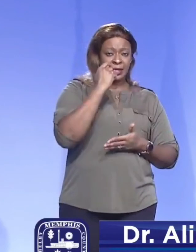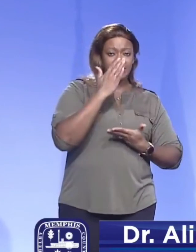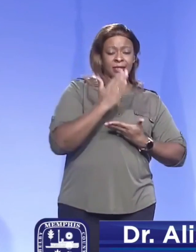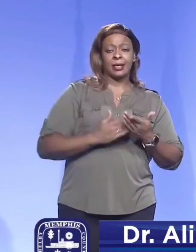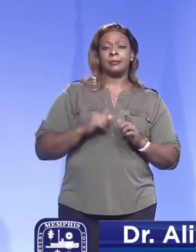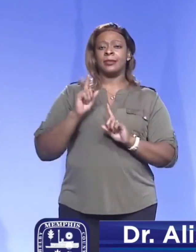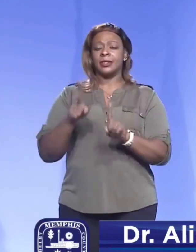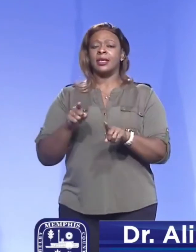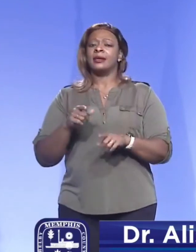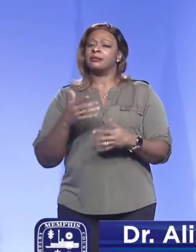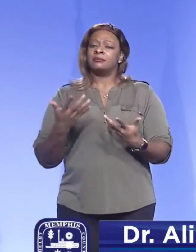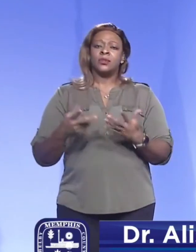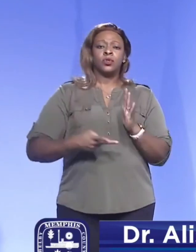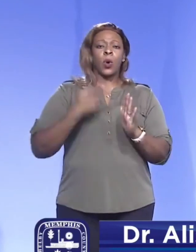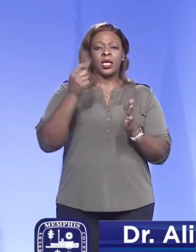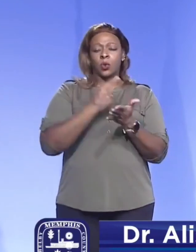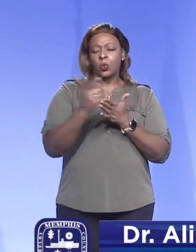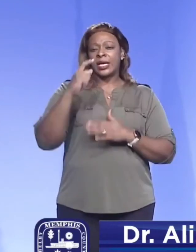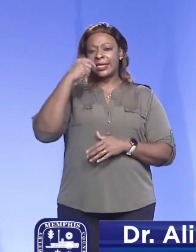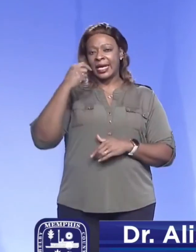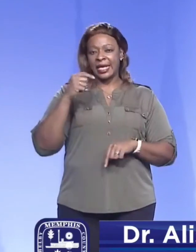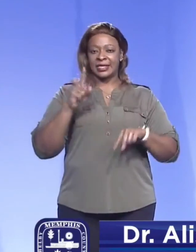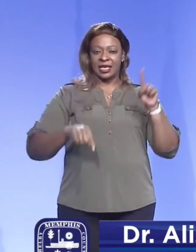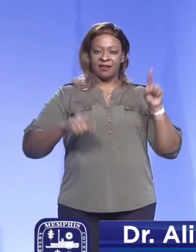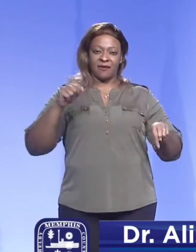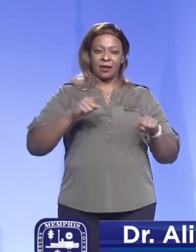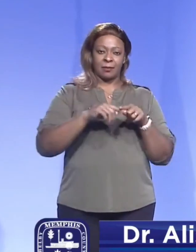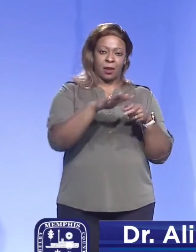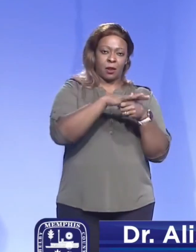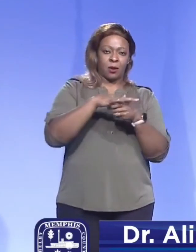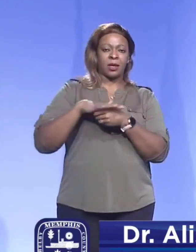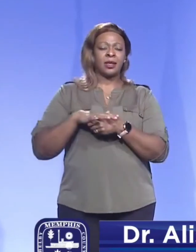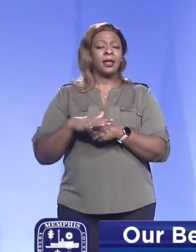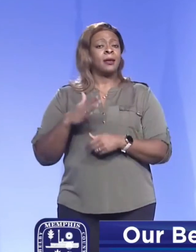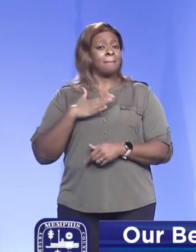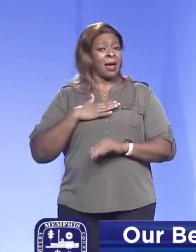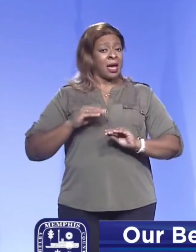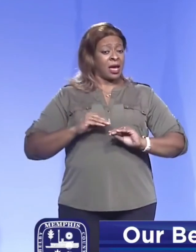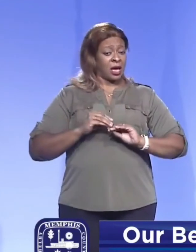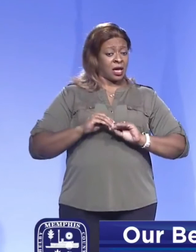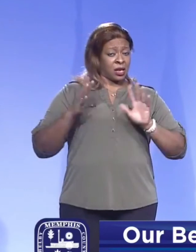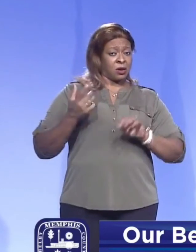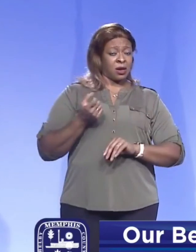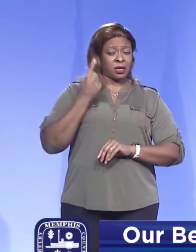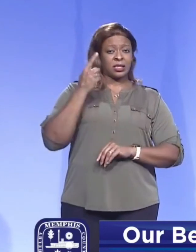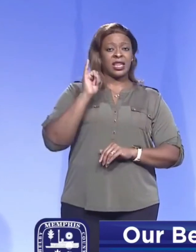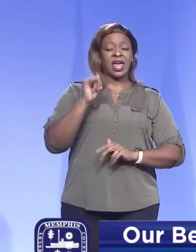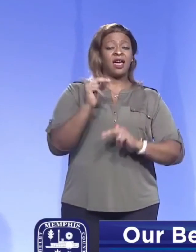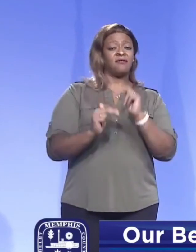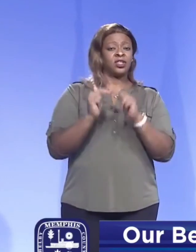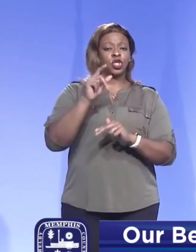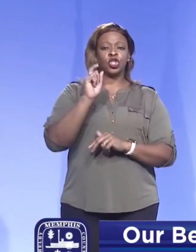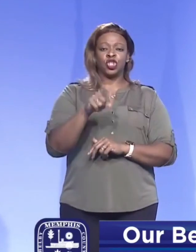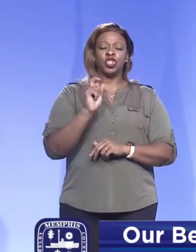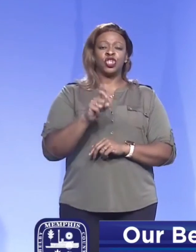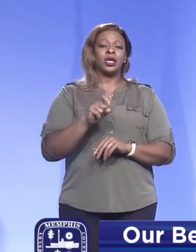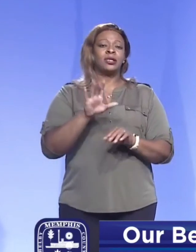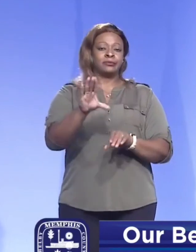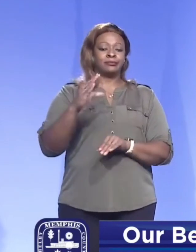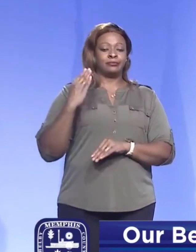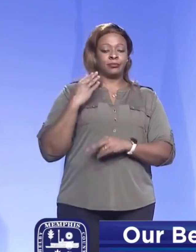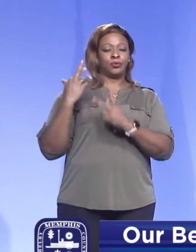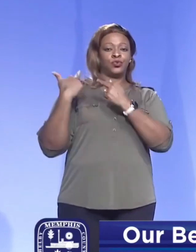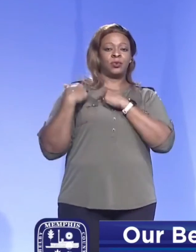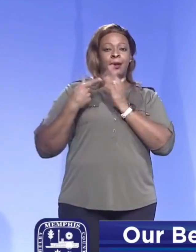will remain at twice-a-week testing. And then my understanding is that those facilities should bear the burden of